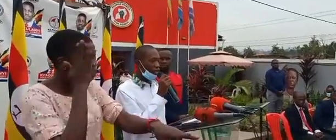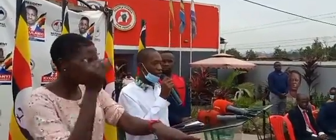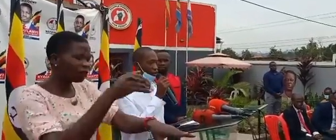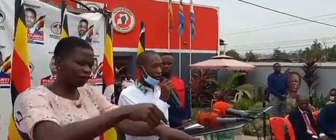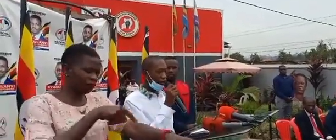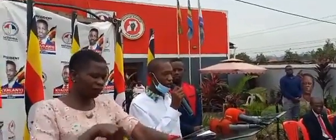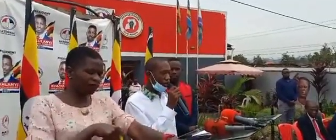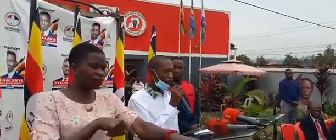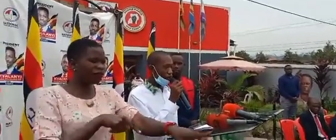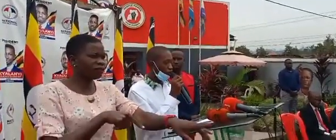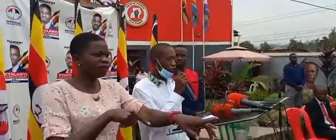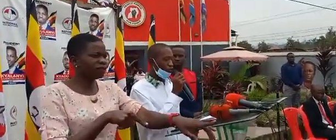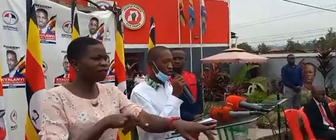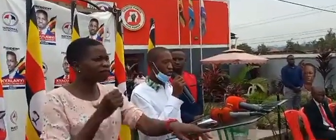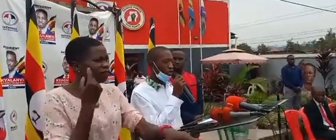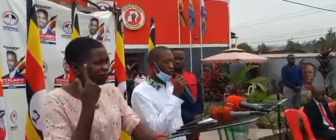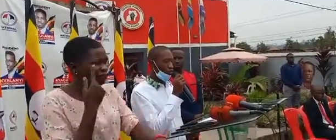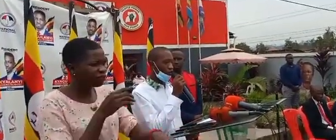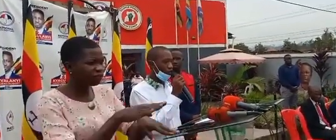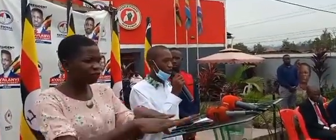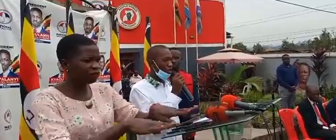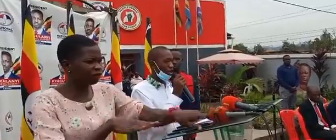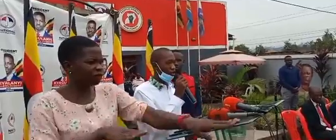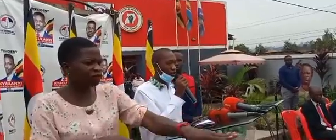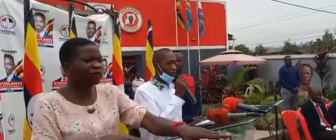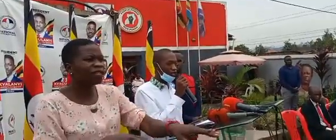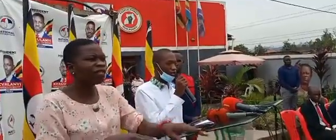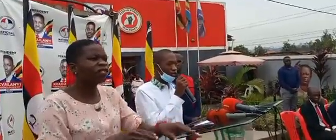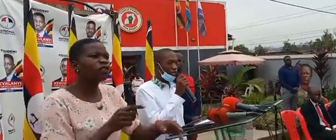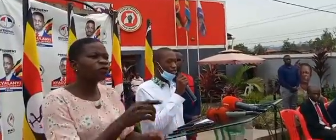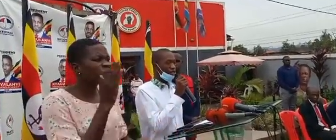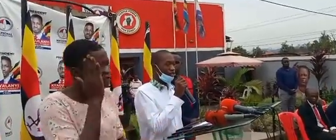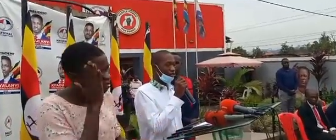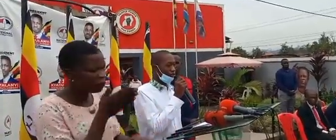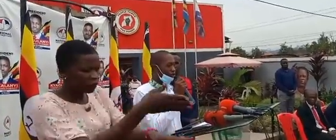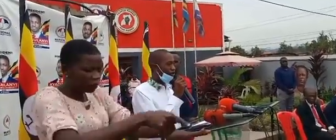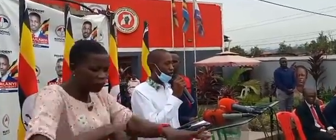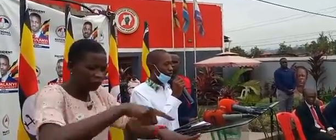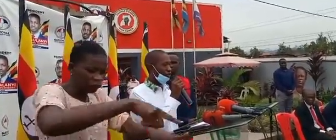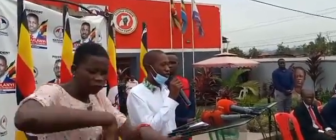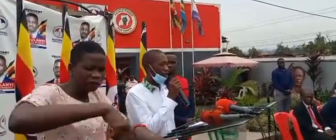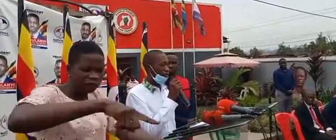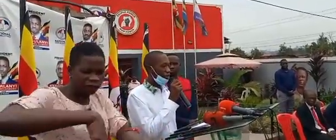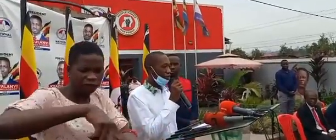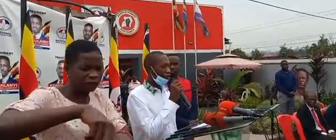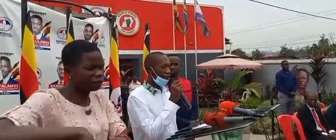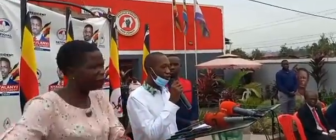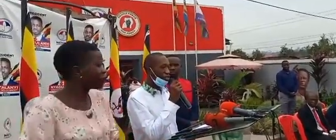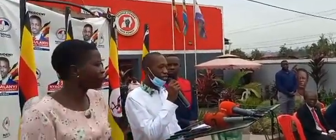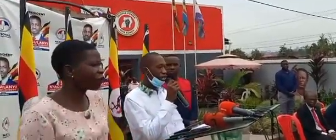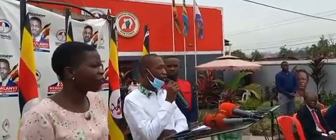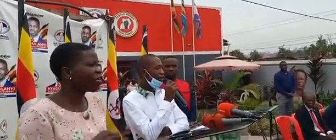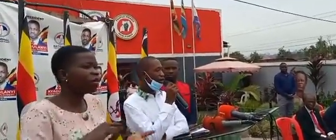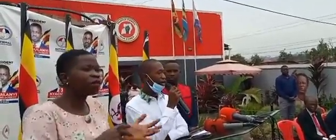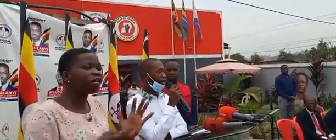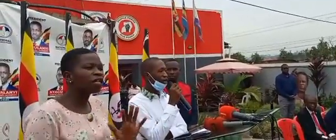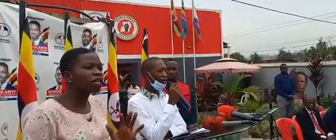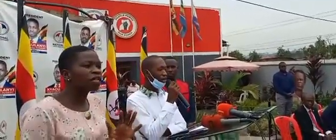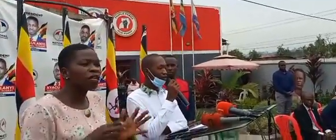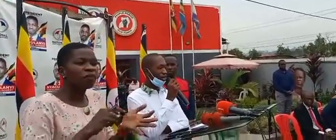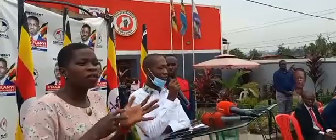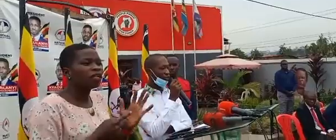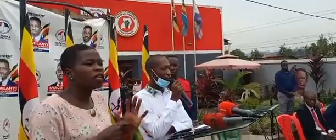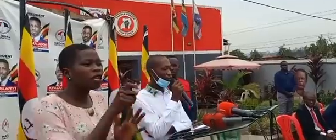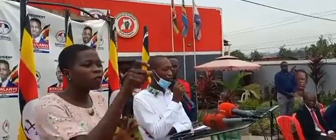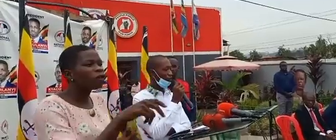kugamba mwe bakangoma okutaddeka amagulu nawe okutaddeka amagulu baba bapanze mulayini bwe batyo nti omuntu ajja n'abapanga